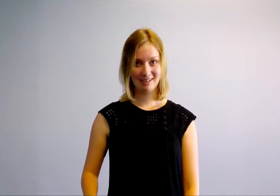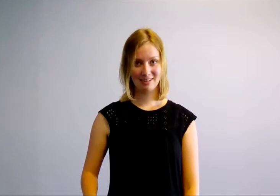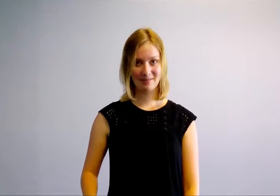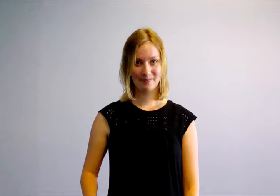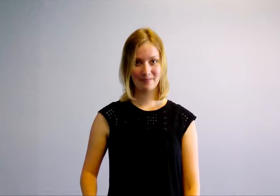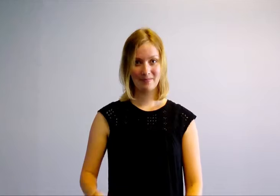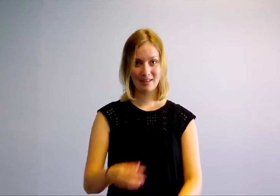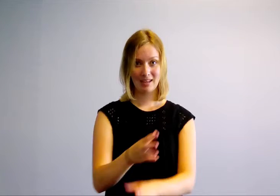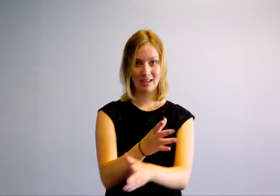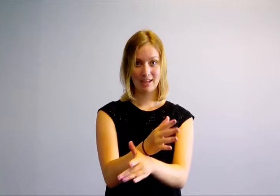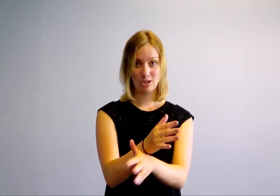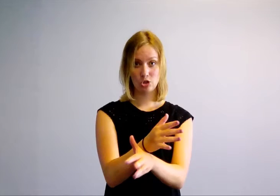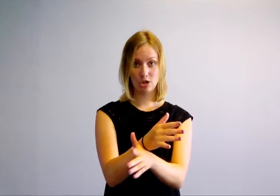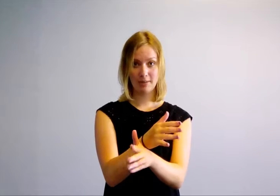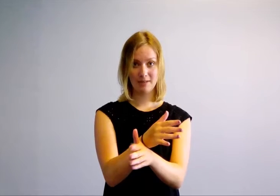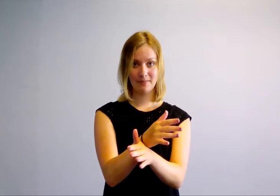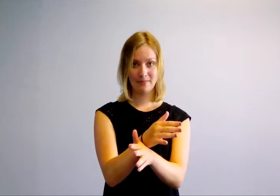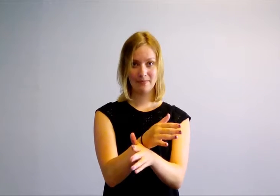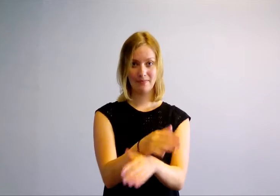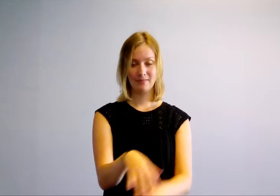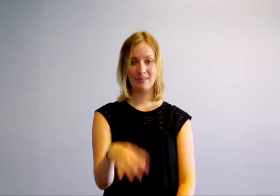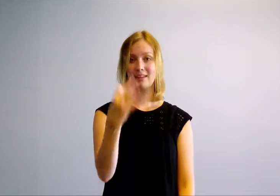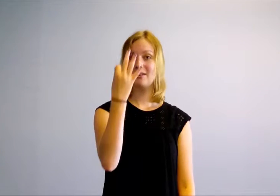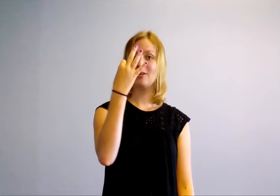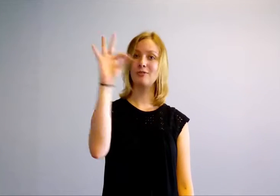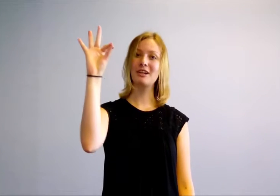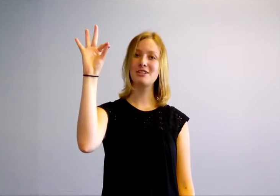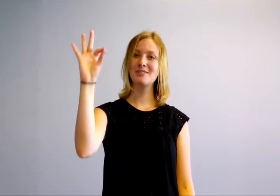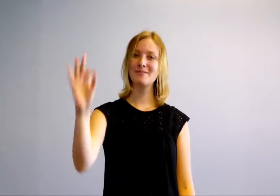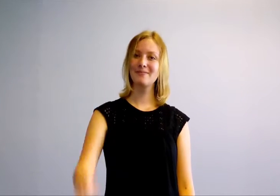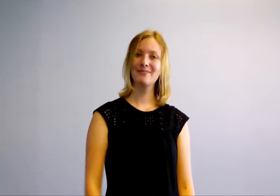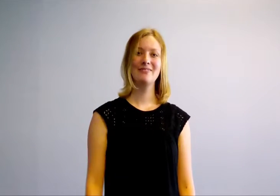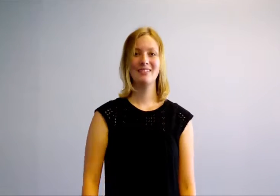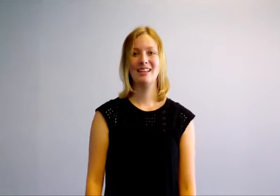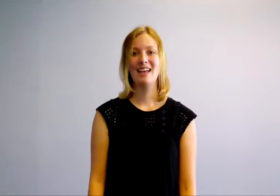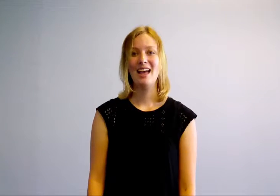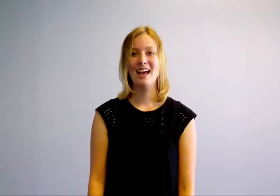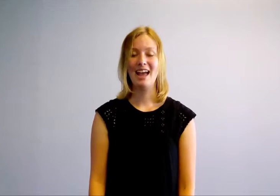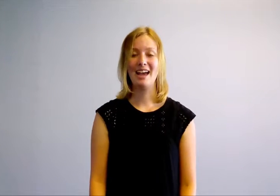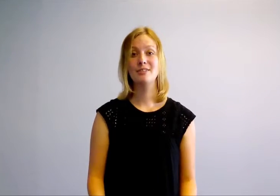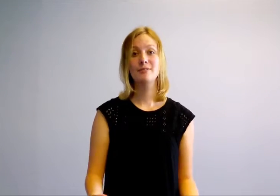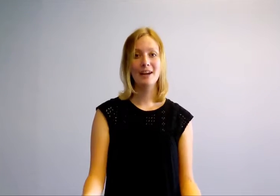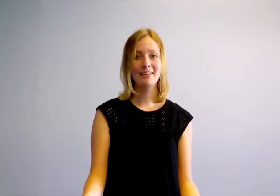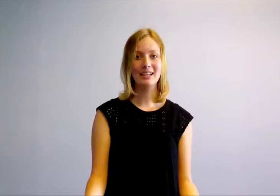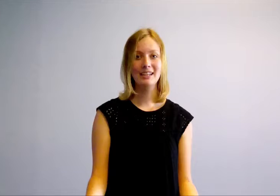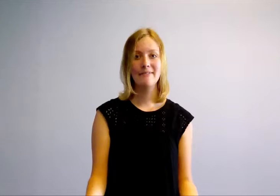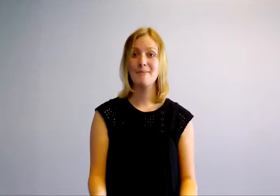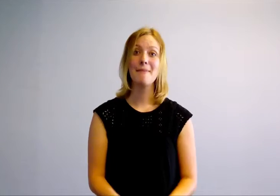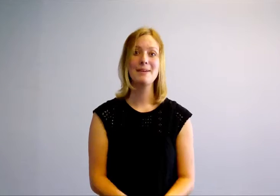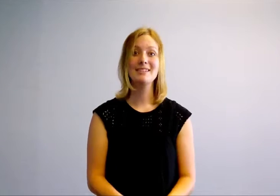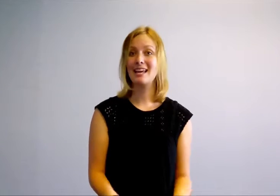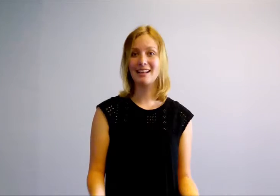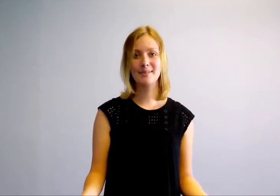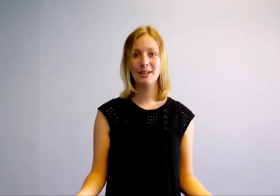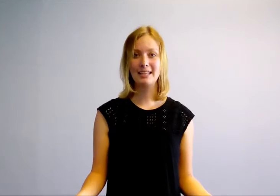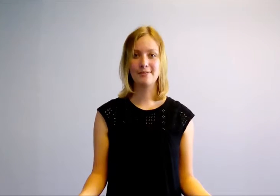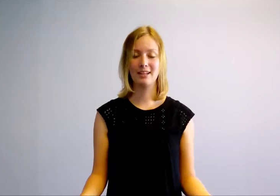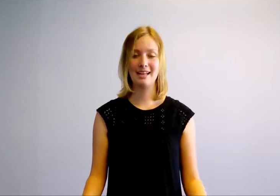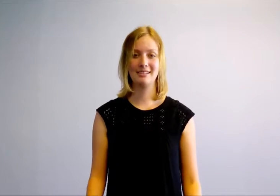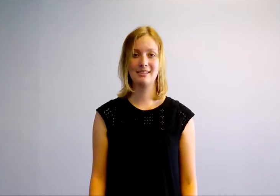Chinese, German, or French. And finally, we might be taking some elective classes.